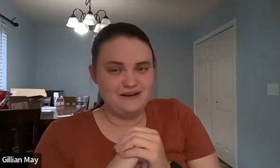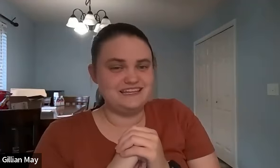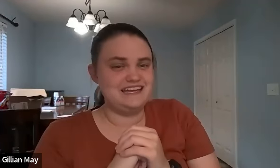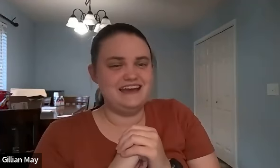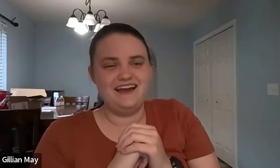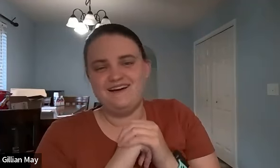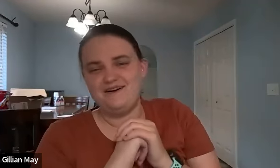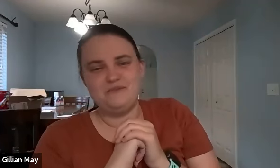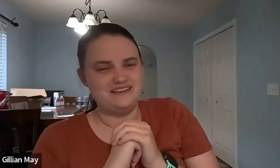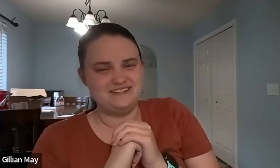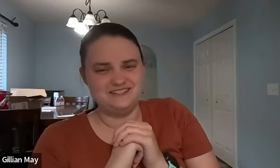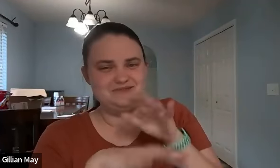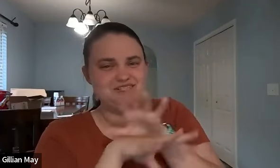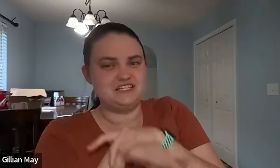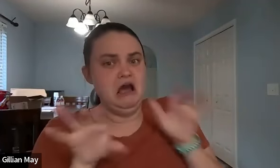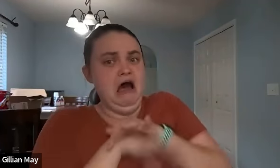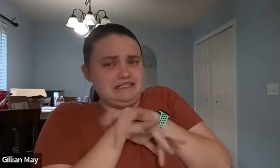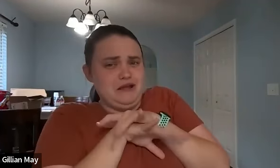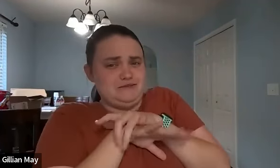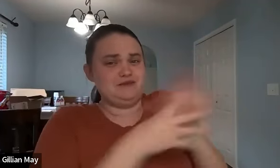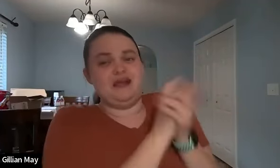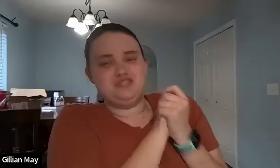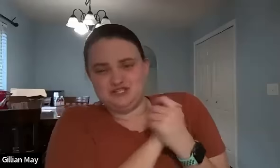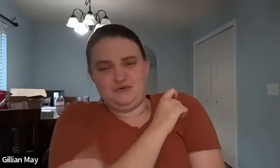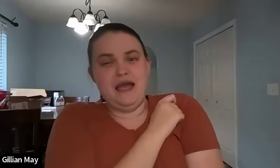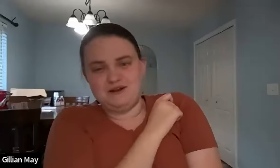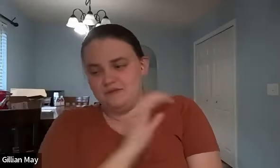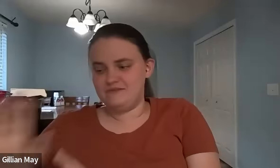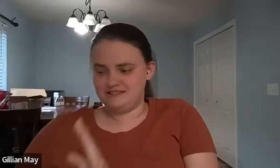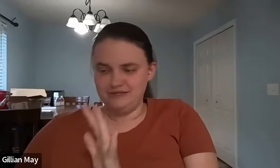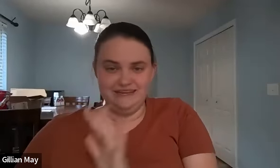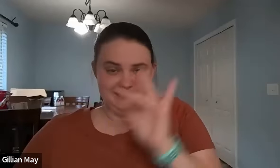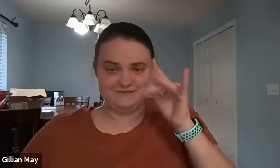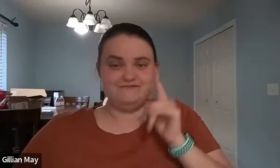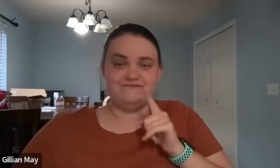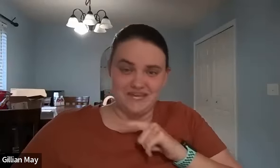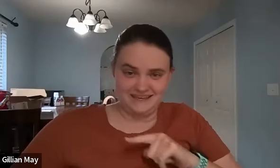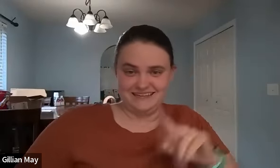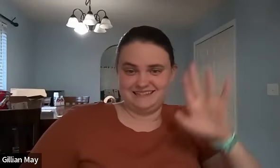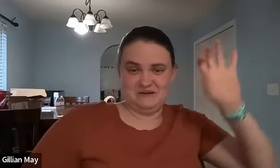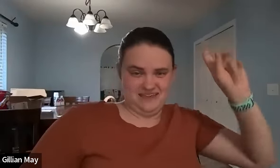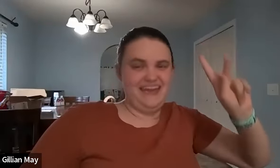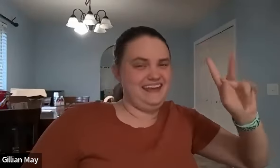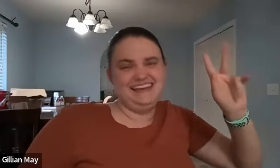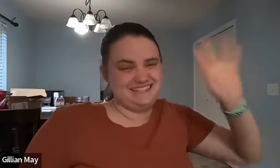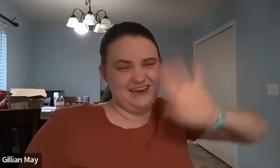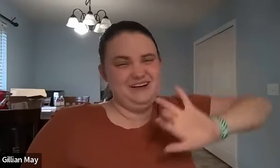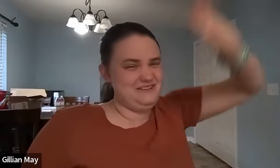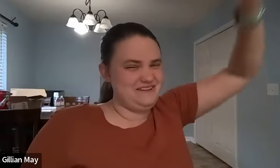bugs, and oh, bless her. She was just like, spider, spider, spider, and just grabbing on my arm, like, sweetie, it's fake. It's okay. It's all the way over